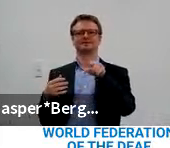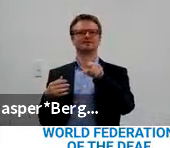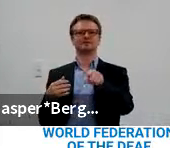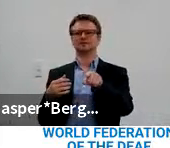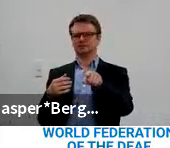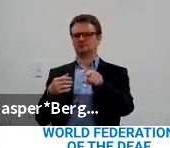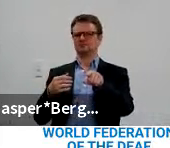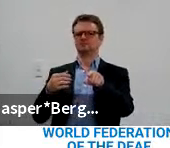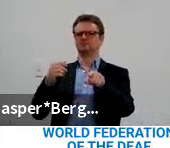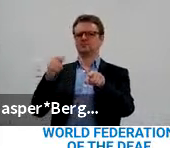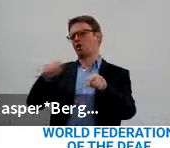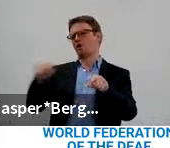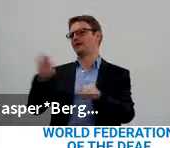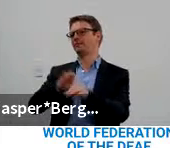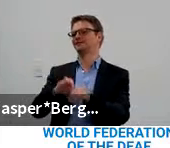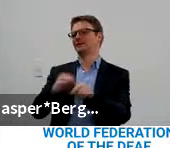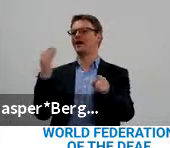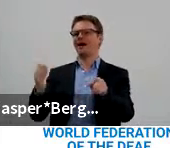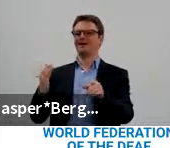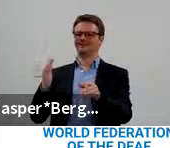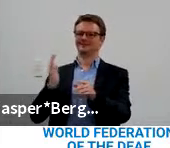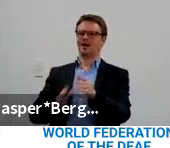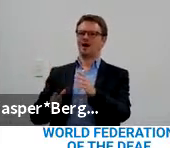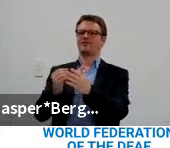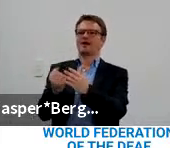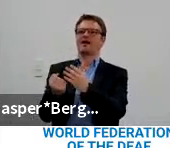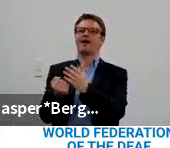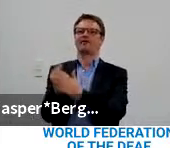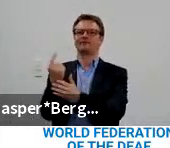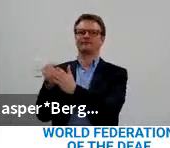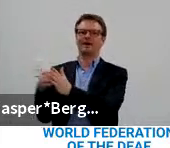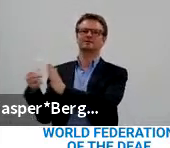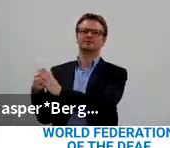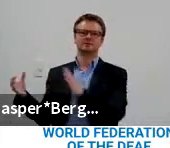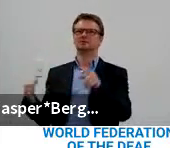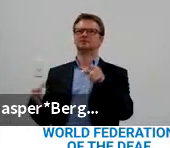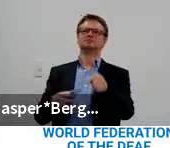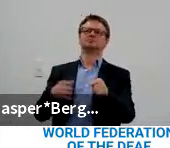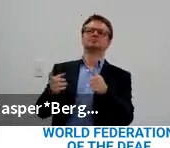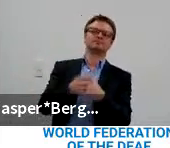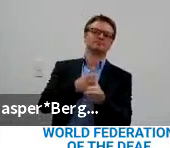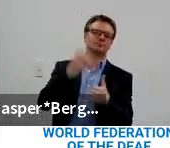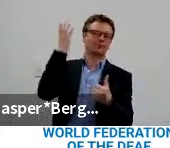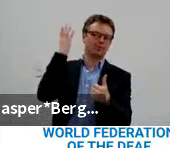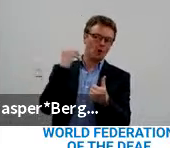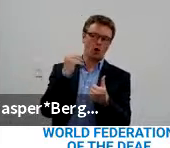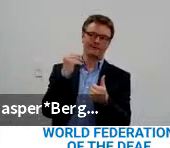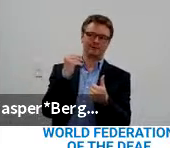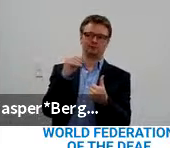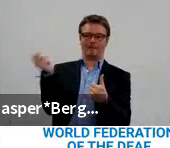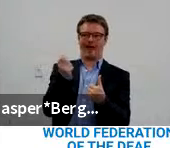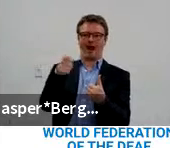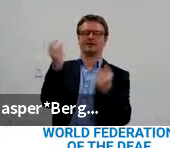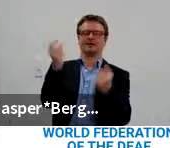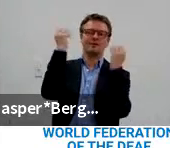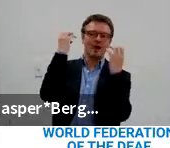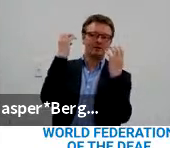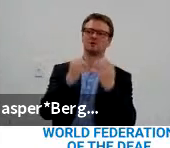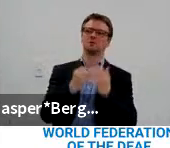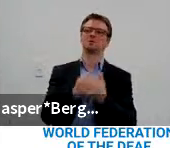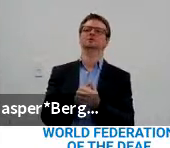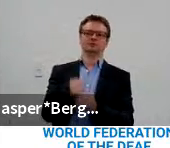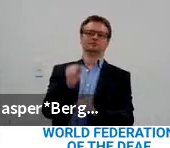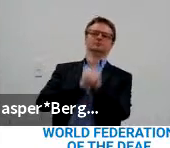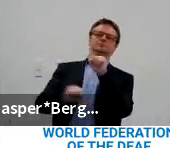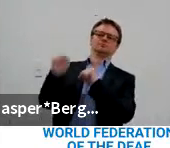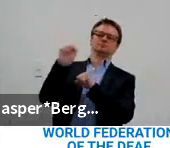side effects from the medications. Often medications have some kind of side effects, but the deaf and